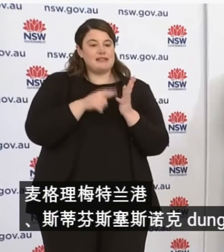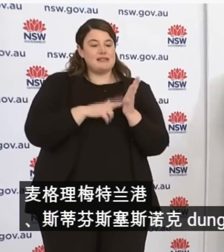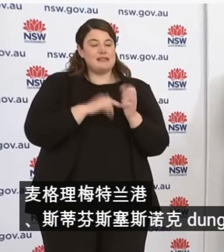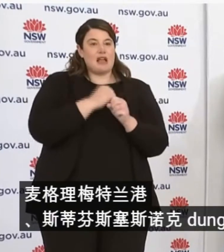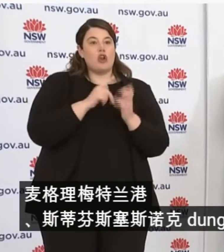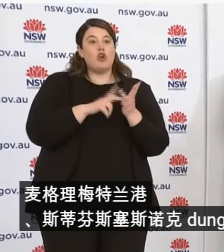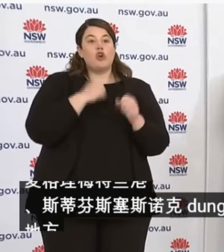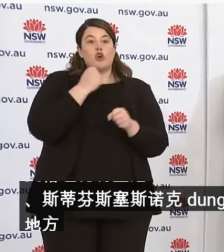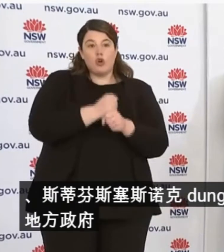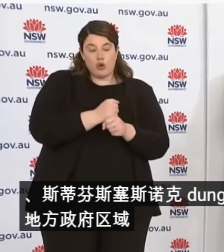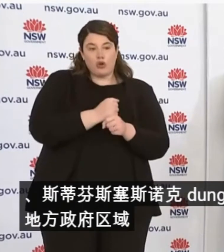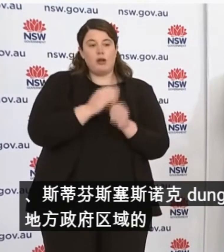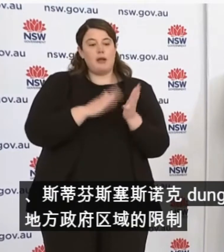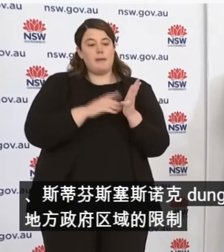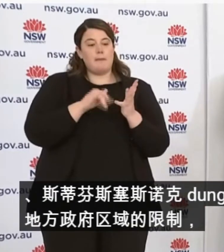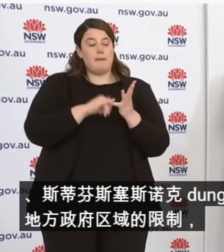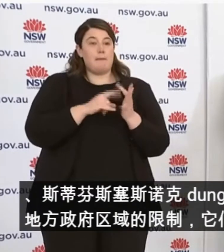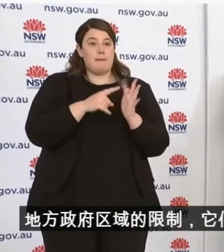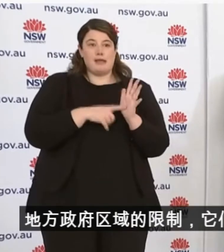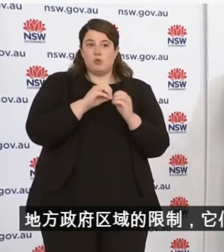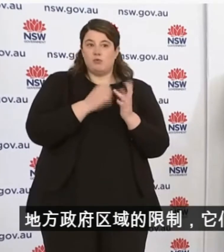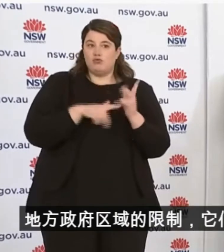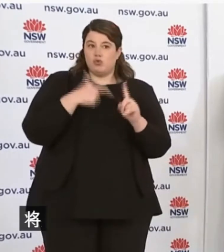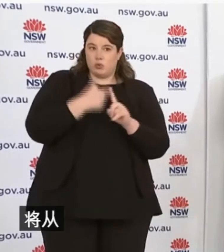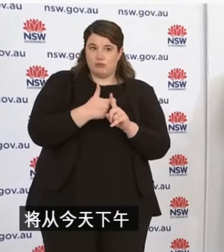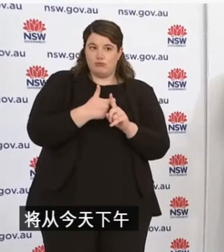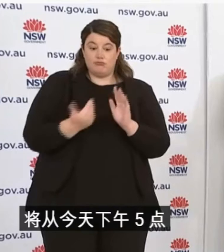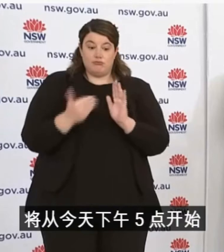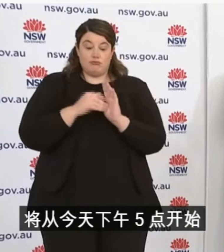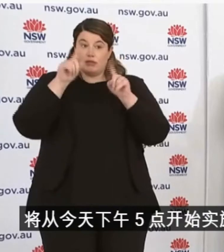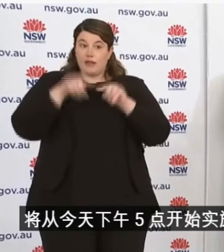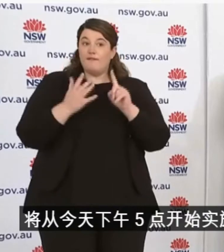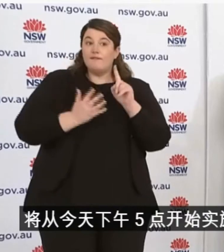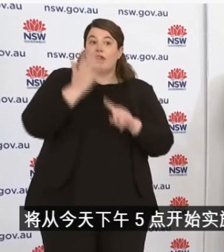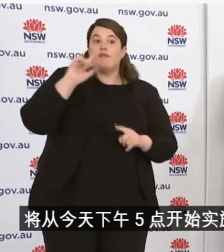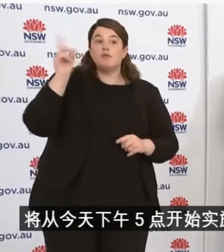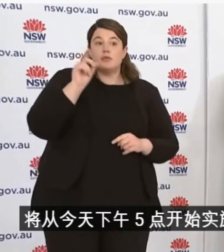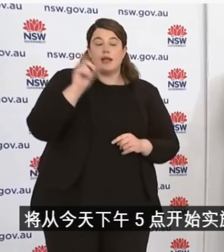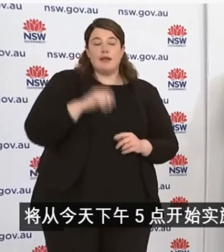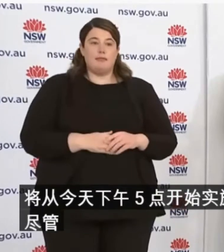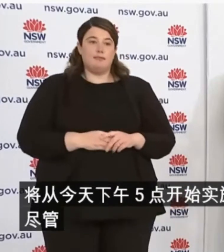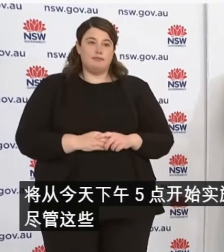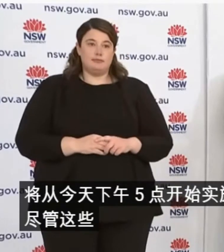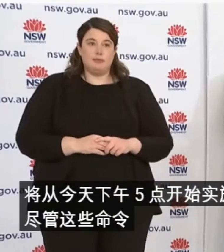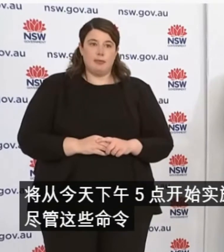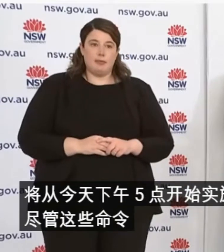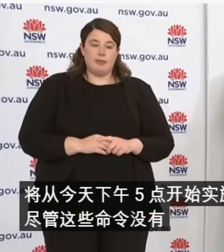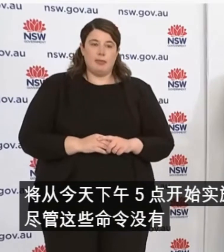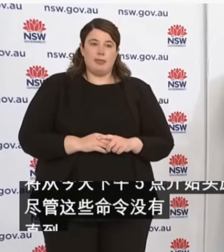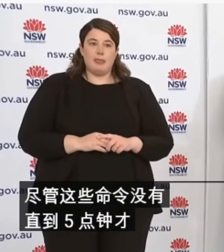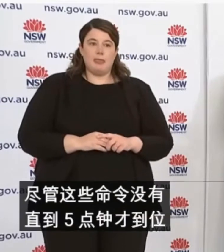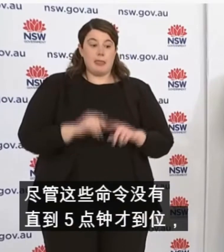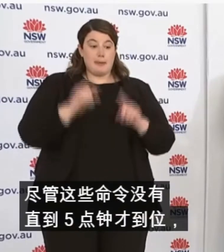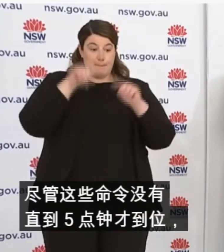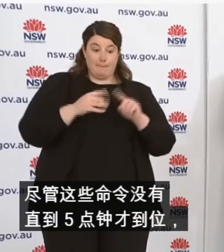and Muswellbrook local government areas, and they will be in place from 5 p.m. today. But I do urge everyone, whilst those orders don't come in place